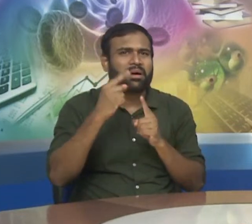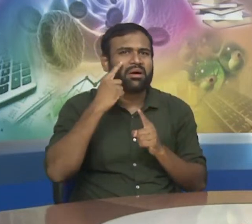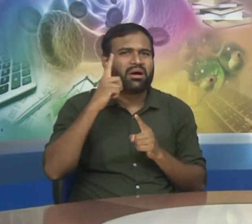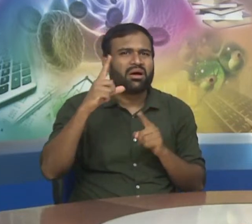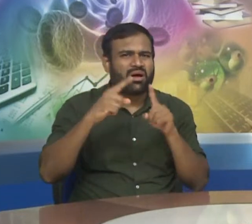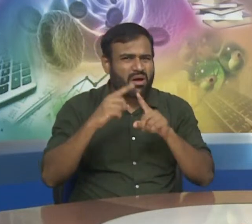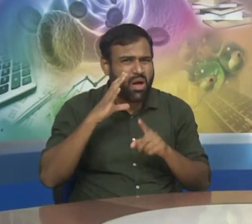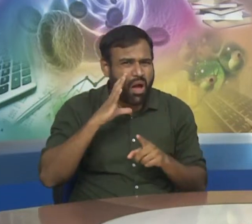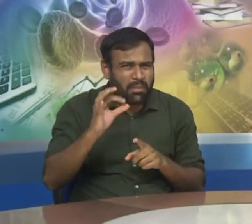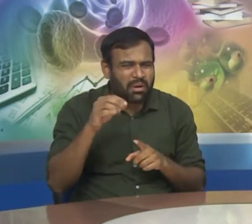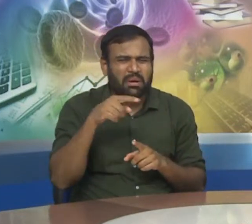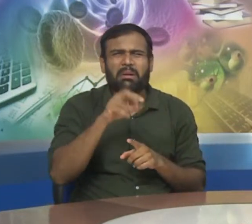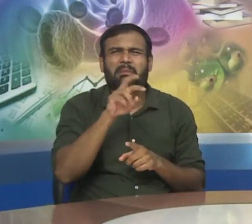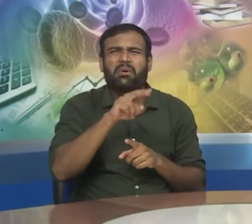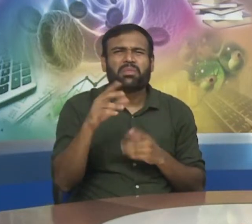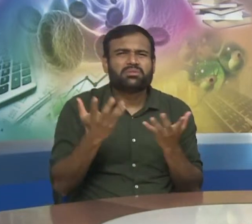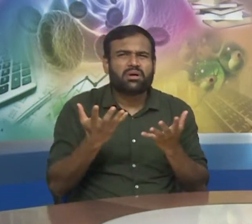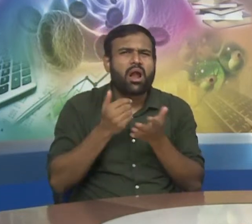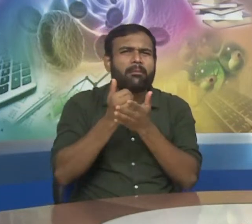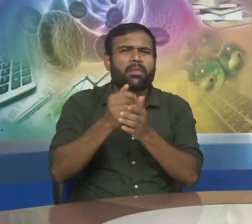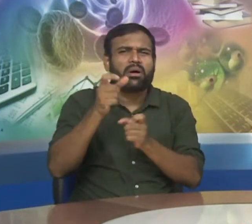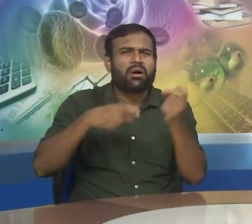discussed the answer in our video.